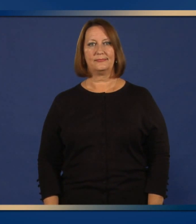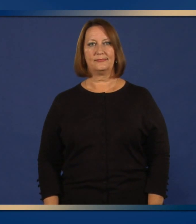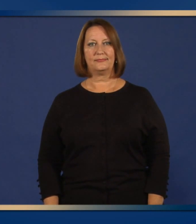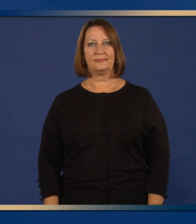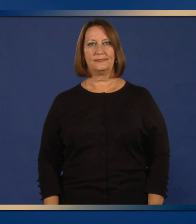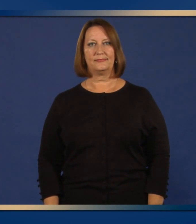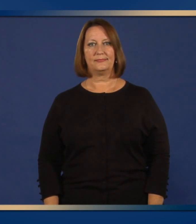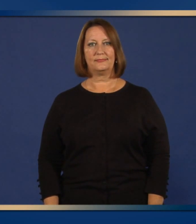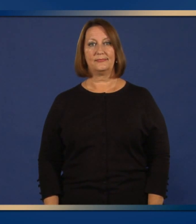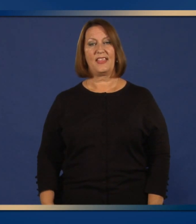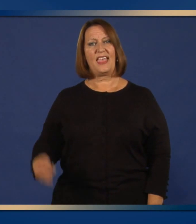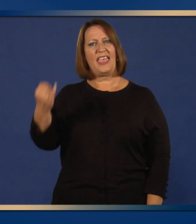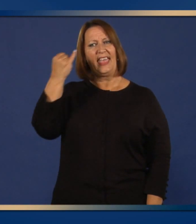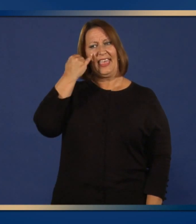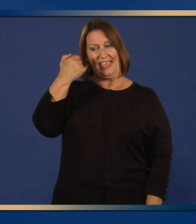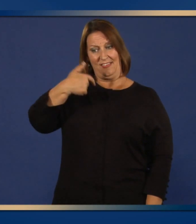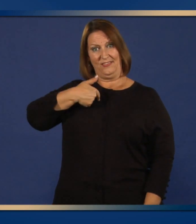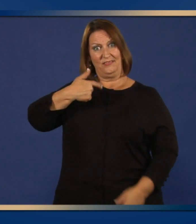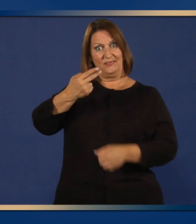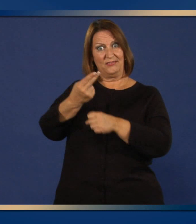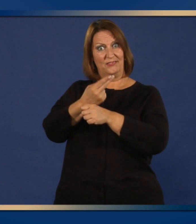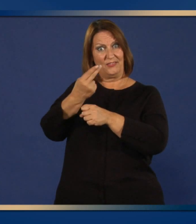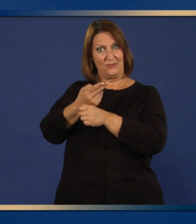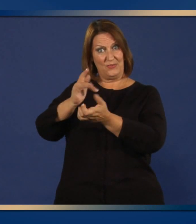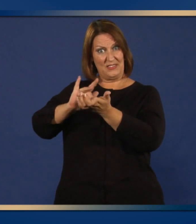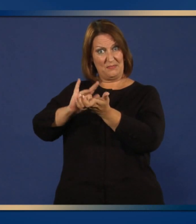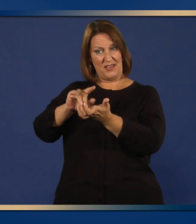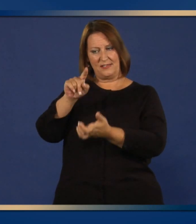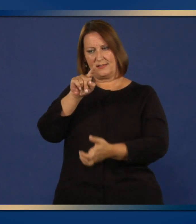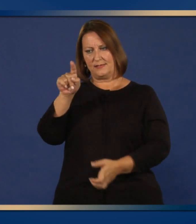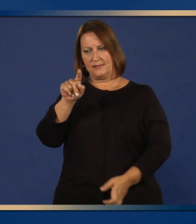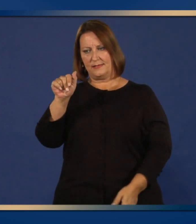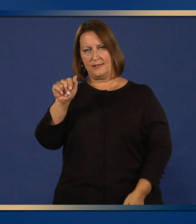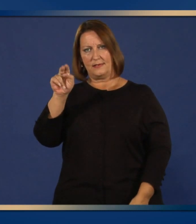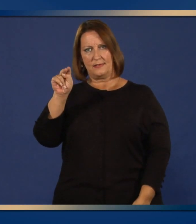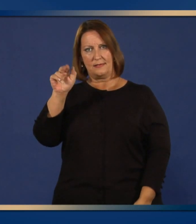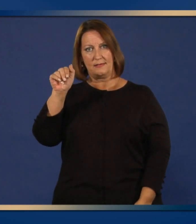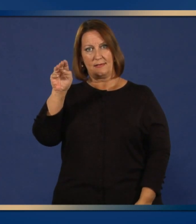How do I report side effects with Zenamavir?